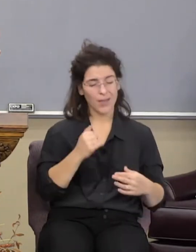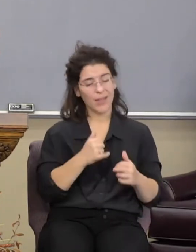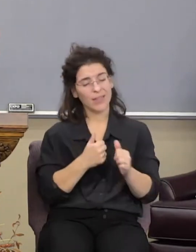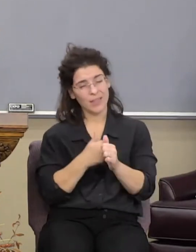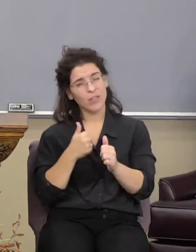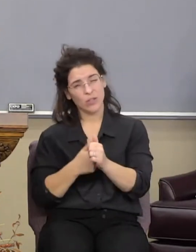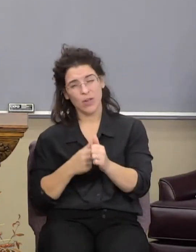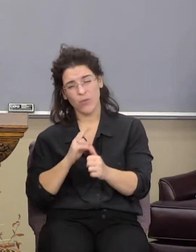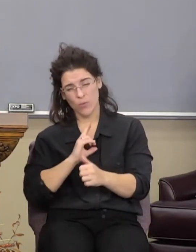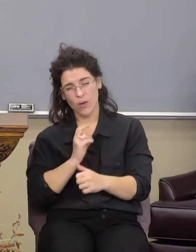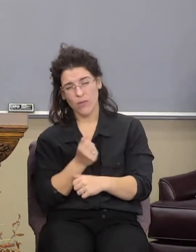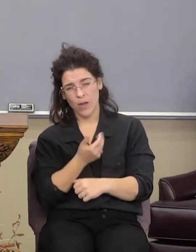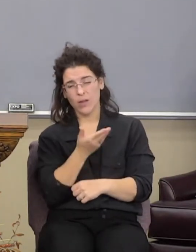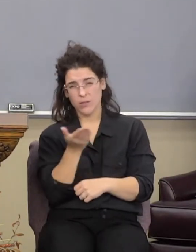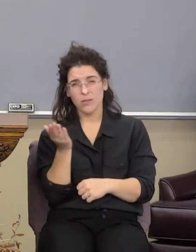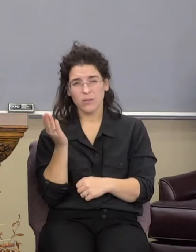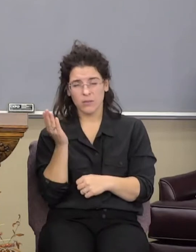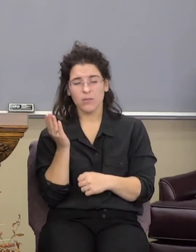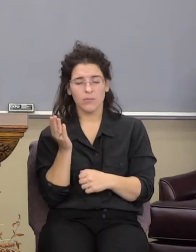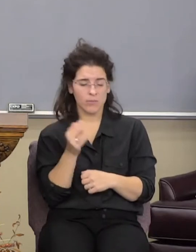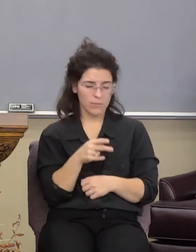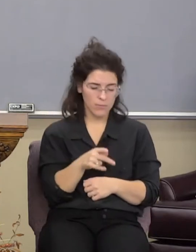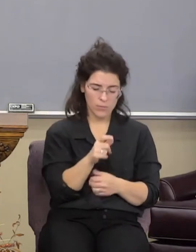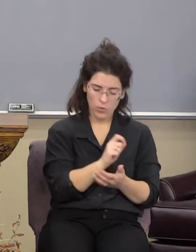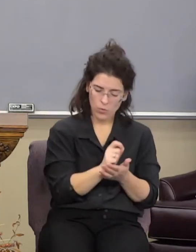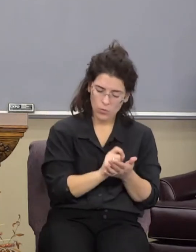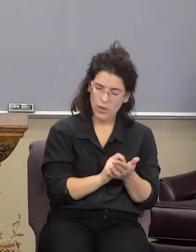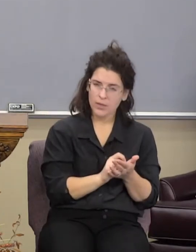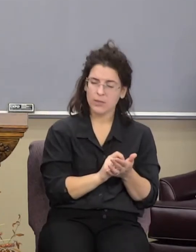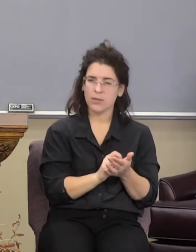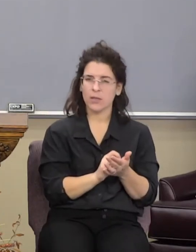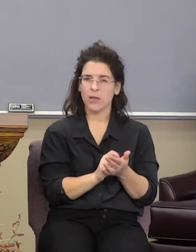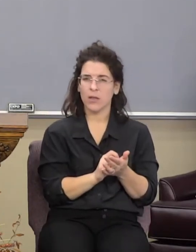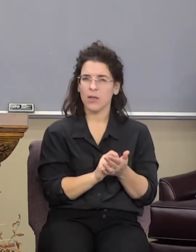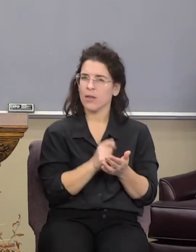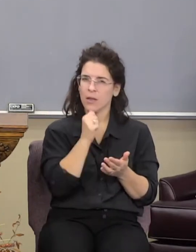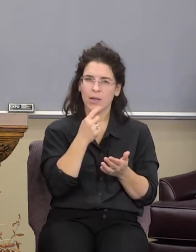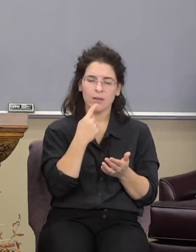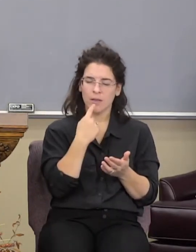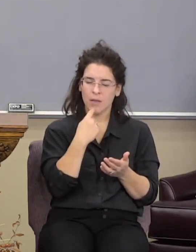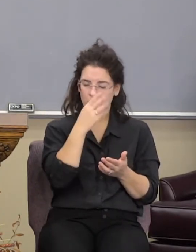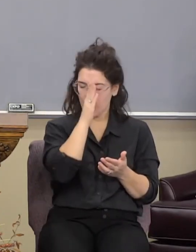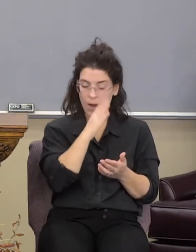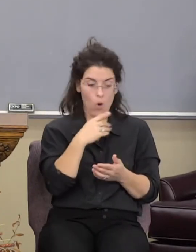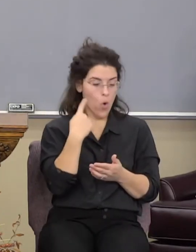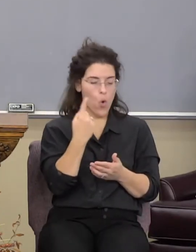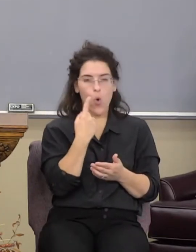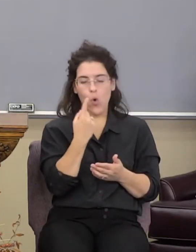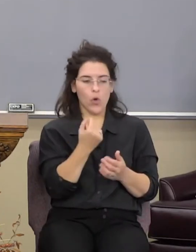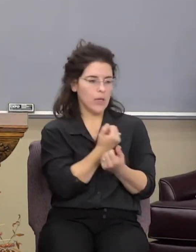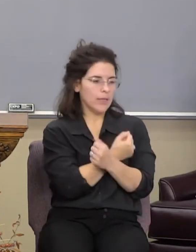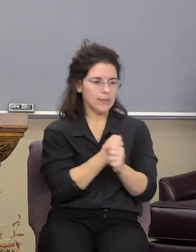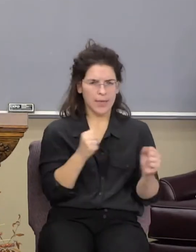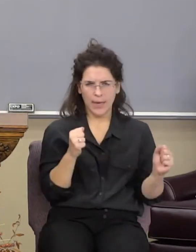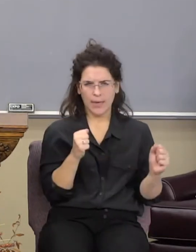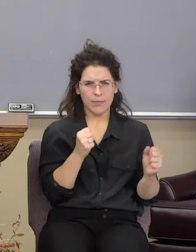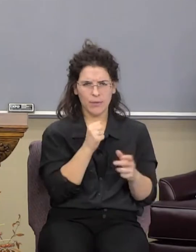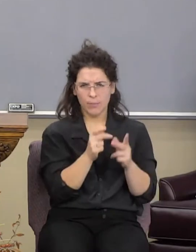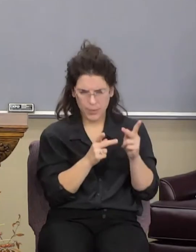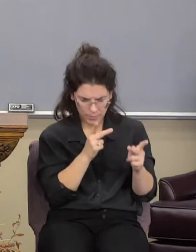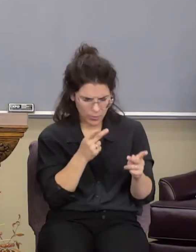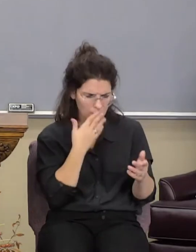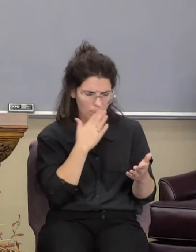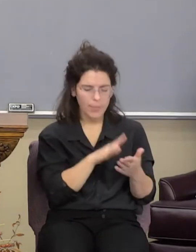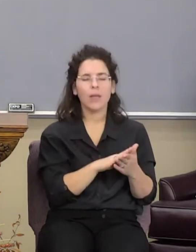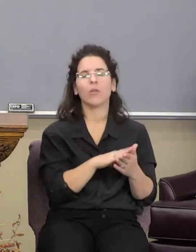us. And when Paul, by the way, here he writes about, you see your call, he's not saying that God only saves people.